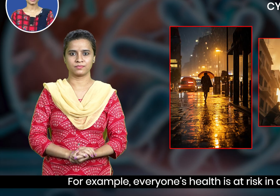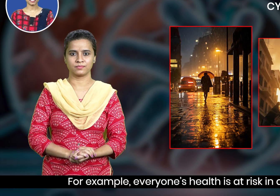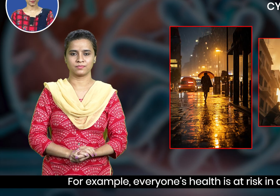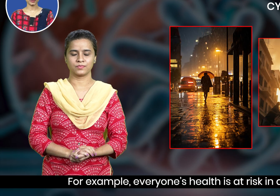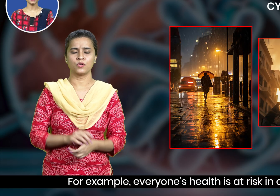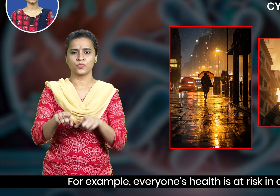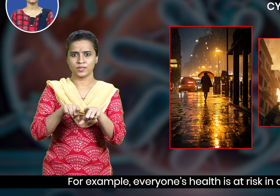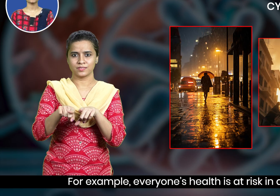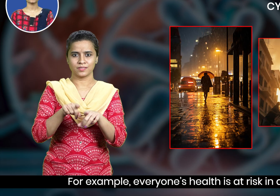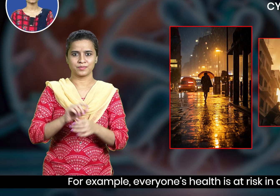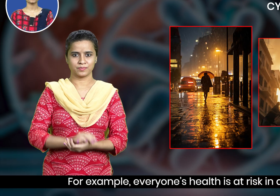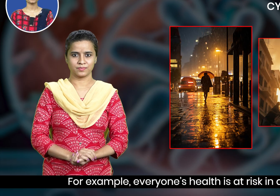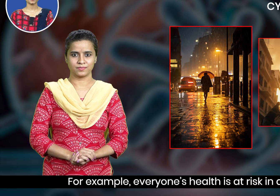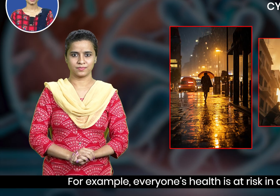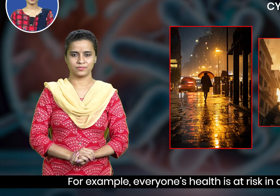For example,